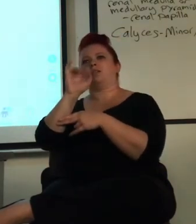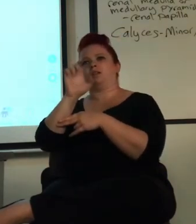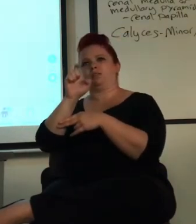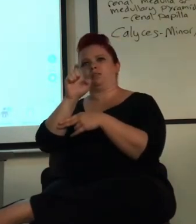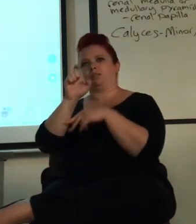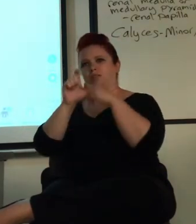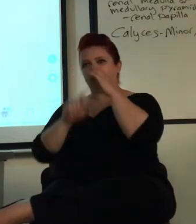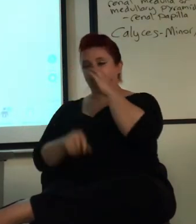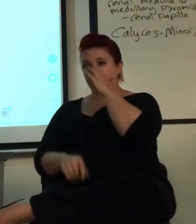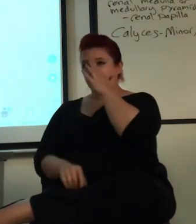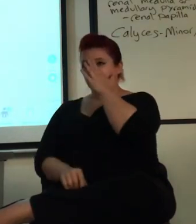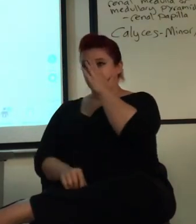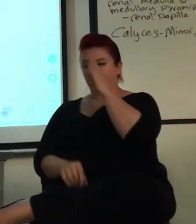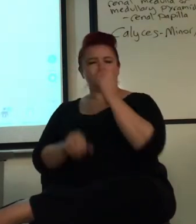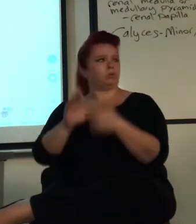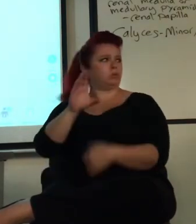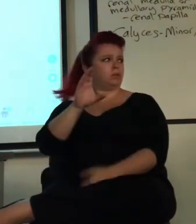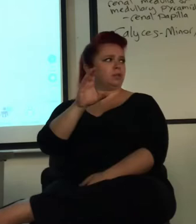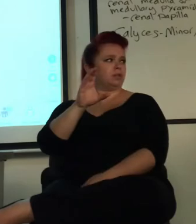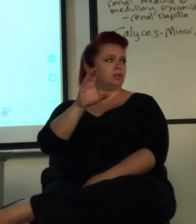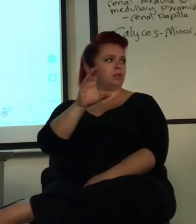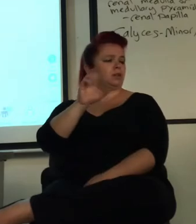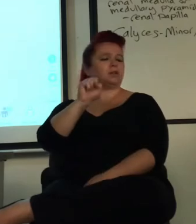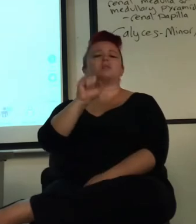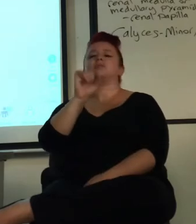Inferior renal sinus,